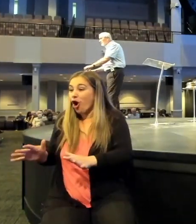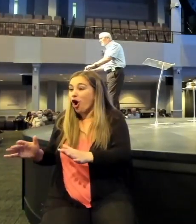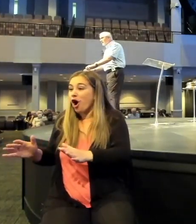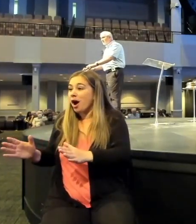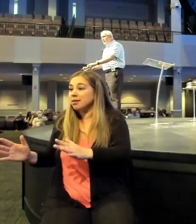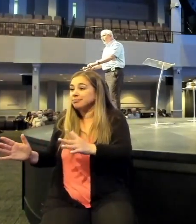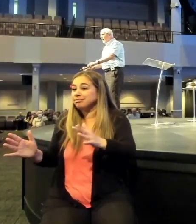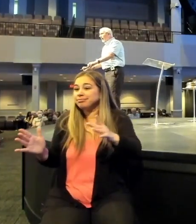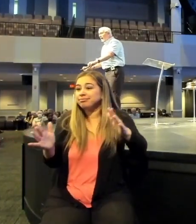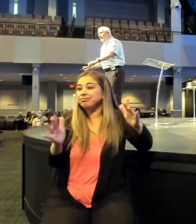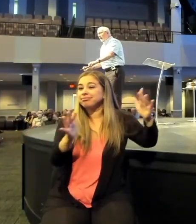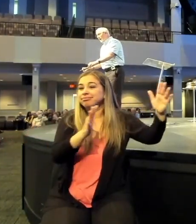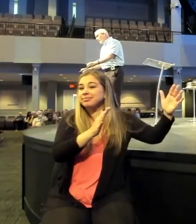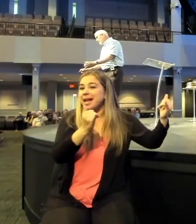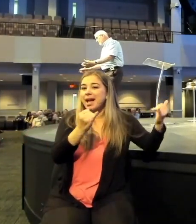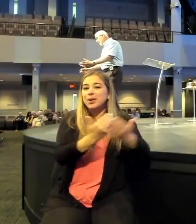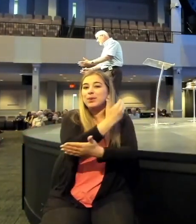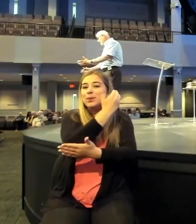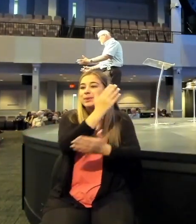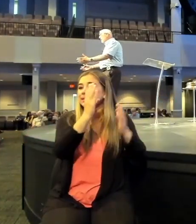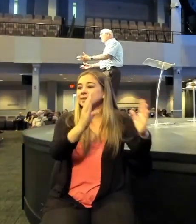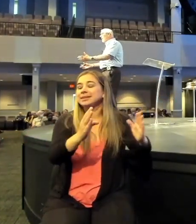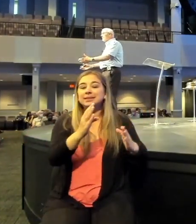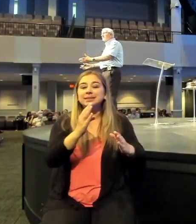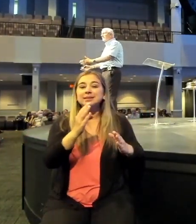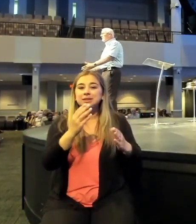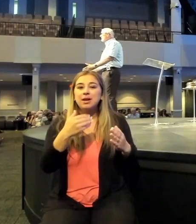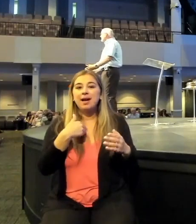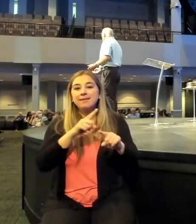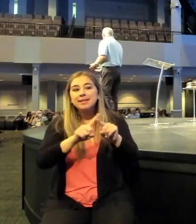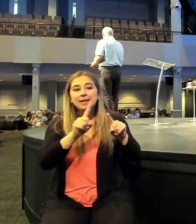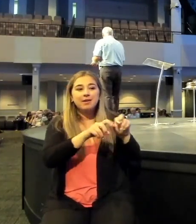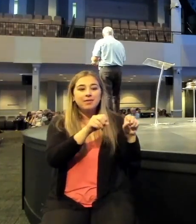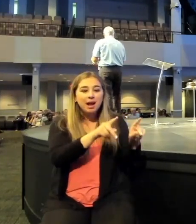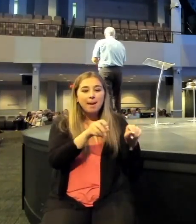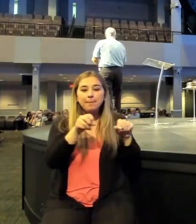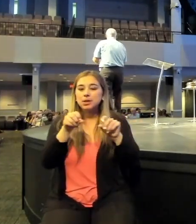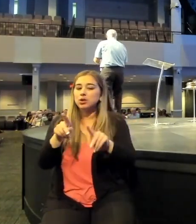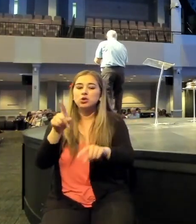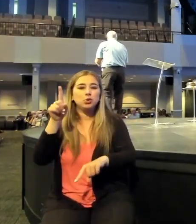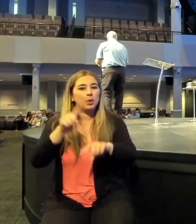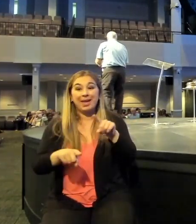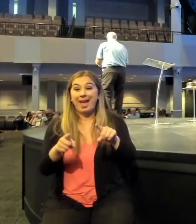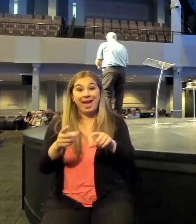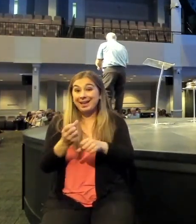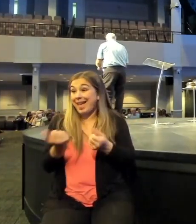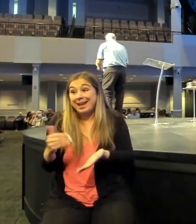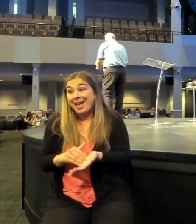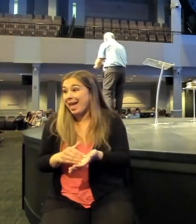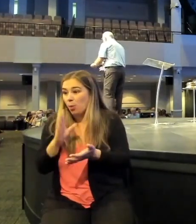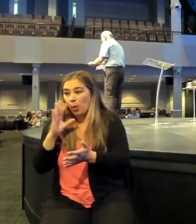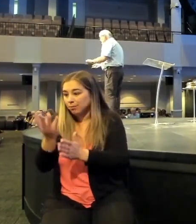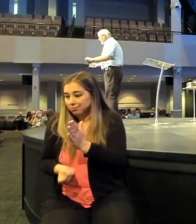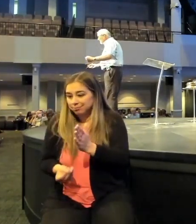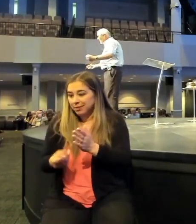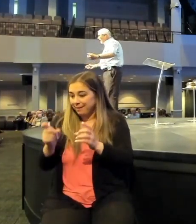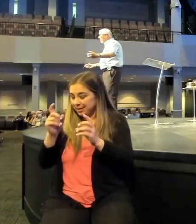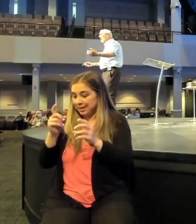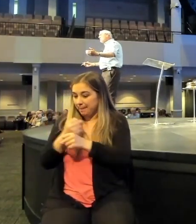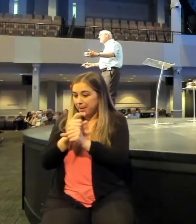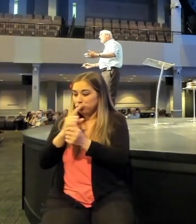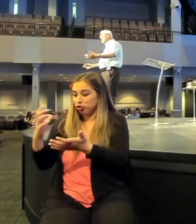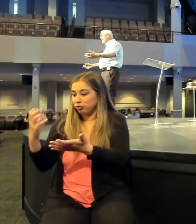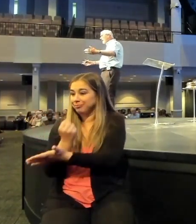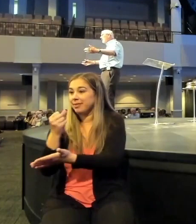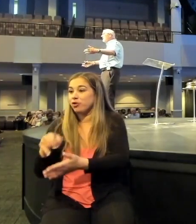It passes us by. And in the seasons come opportunities that you can't get again. Amen? So that's why